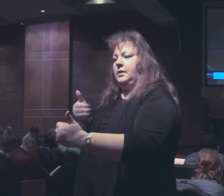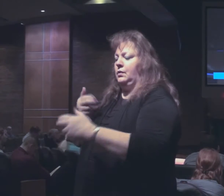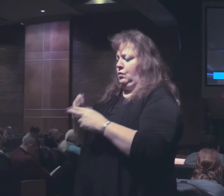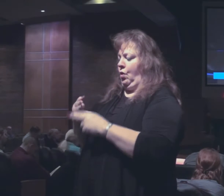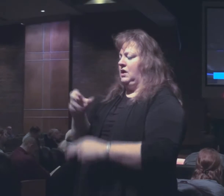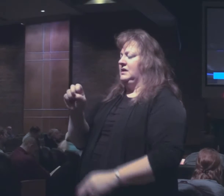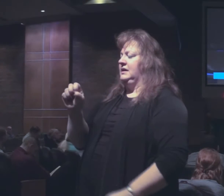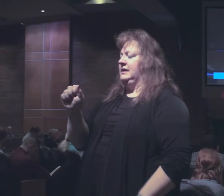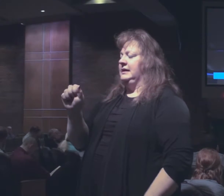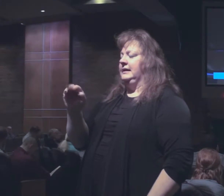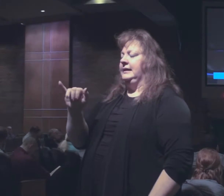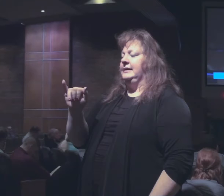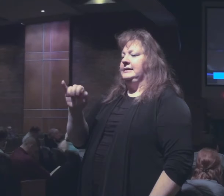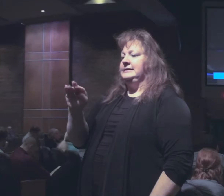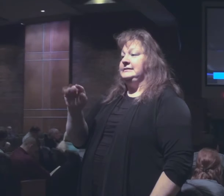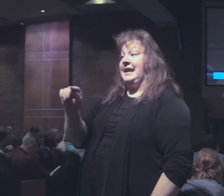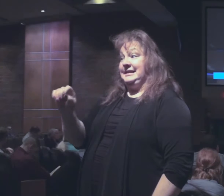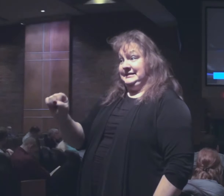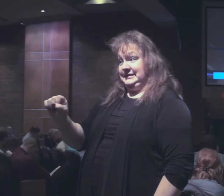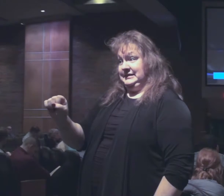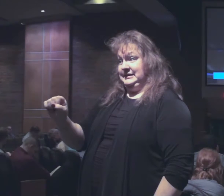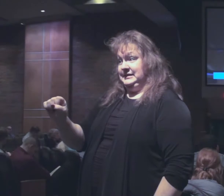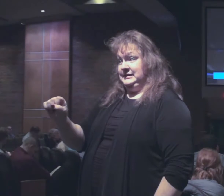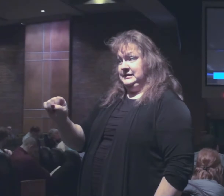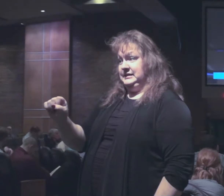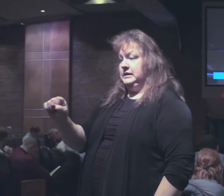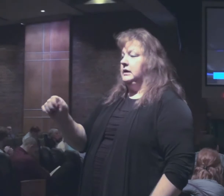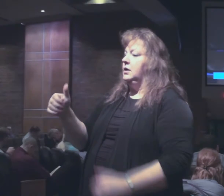saints. Those set apart